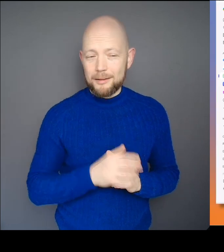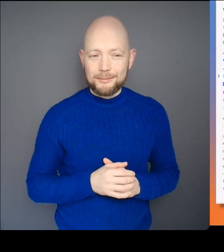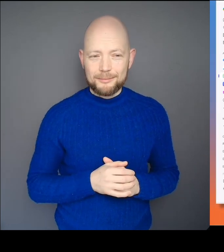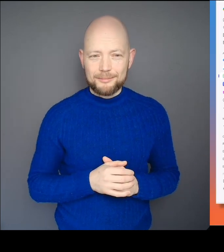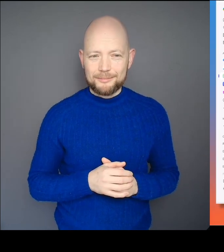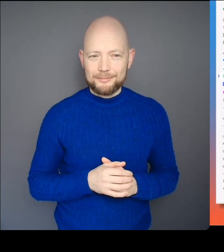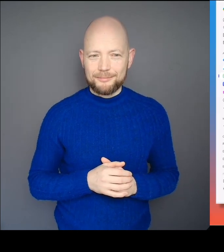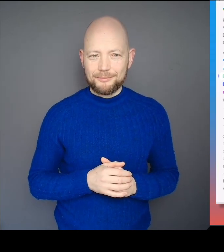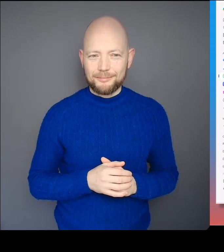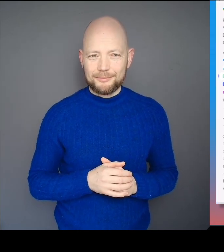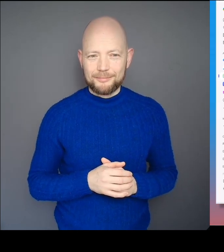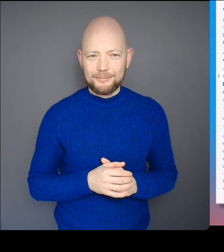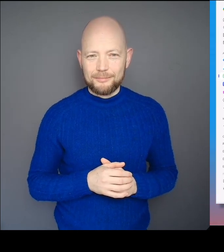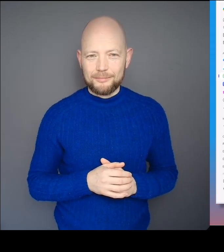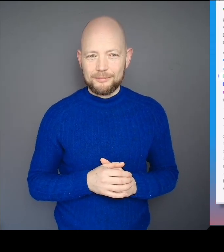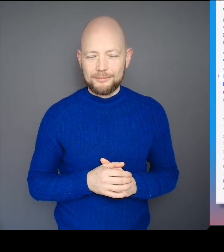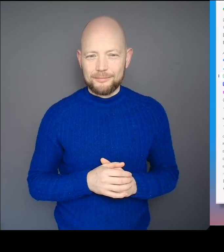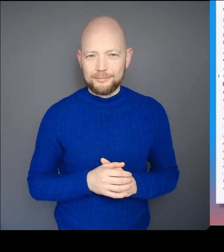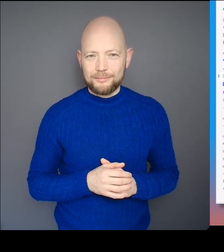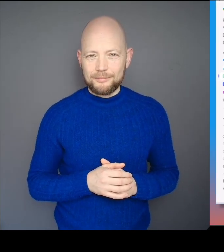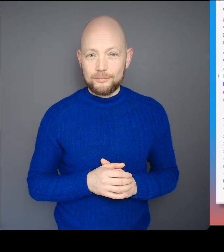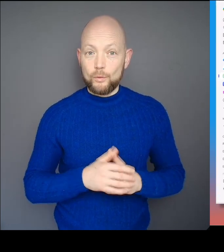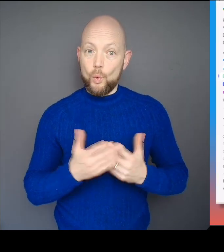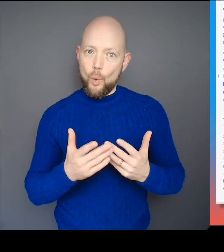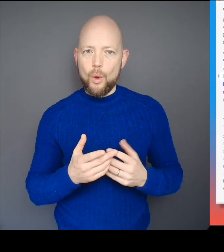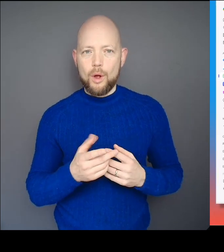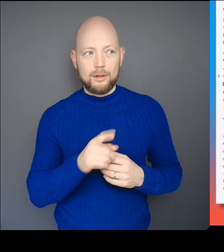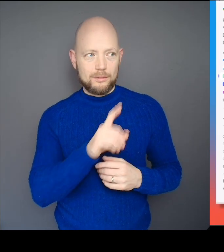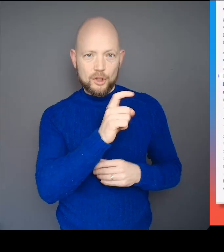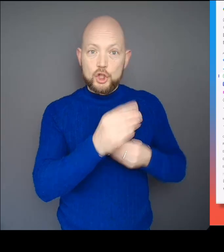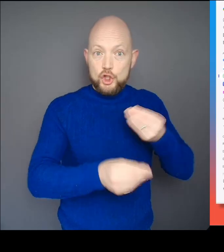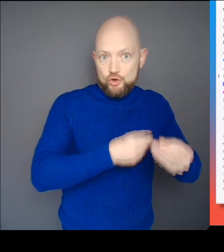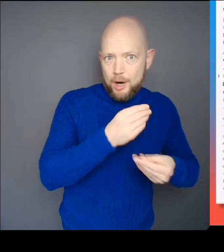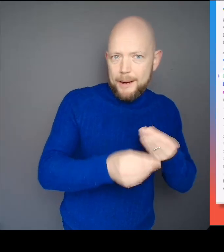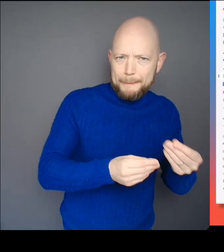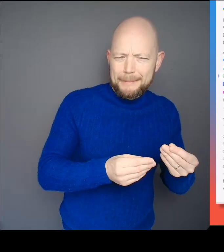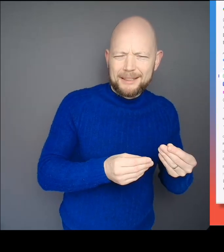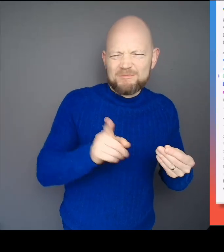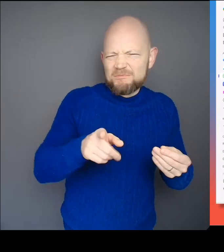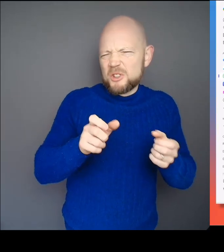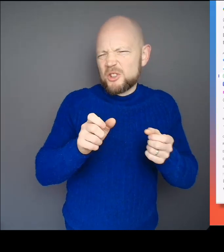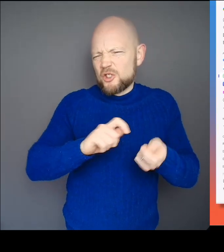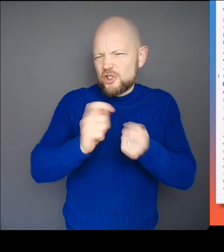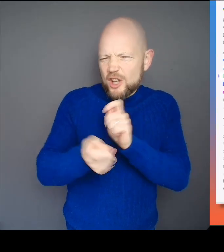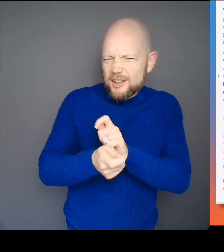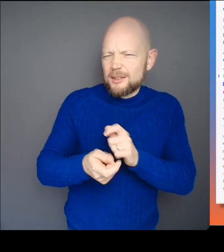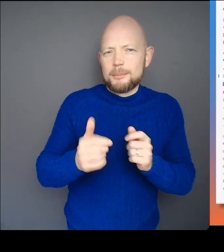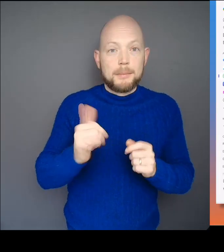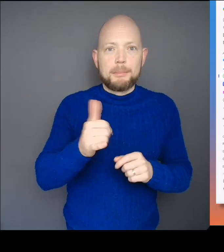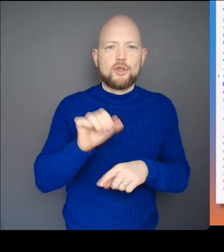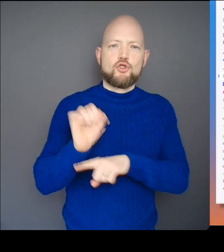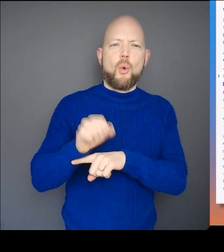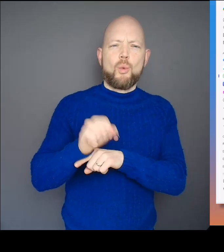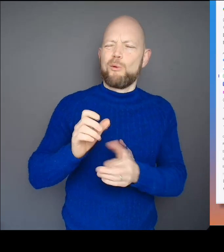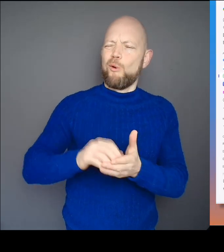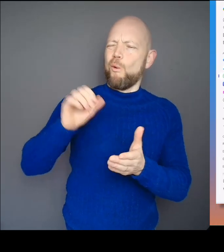want it to emphasize this or change that. You can come in here and edit the instructions, or come back into describe and say, change it so that it doesn't use the